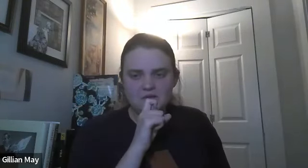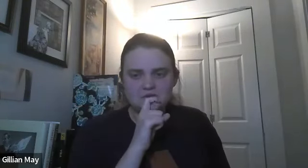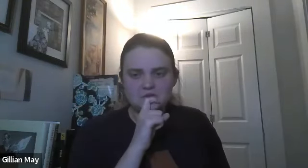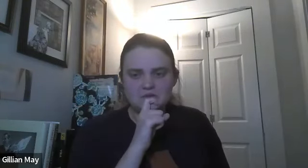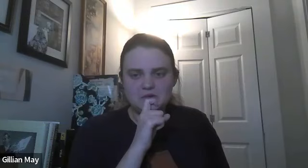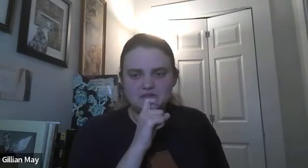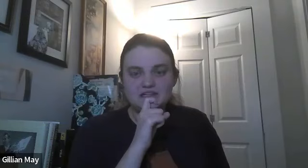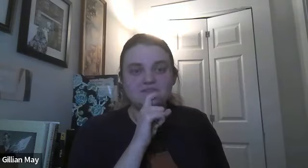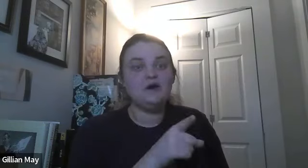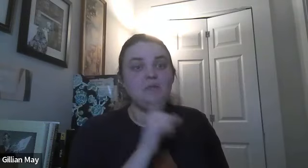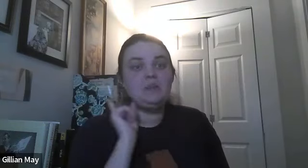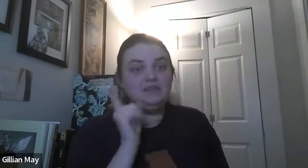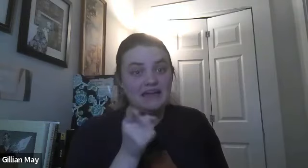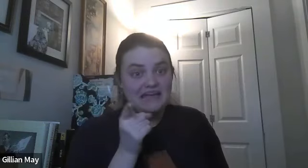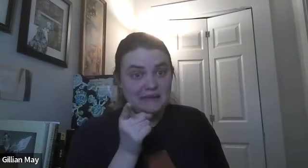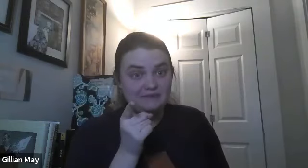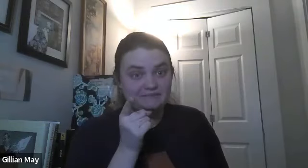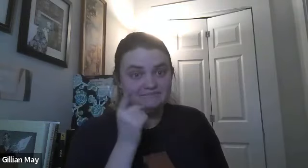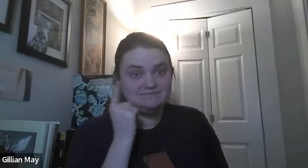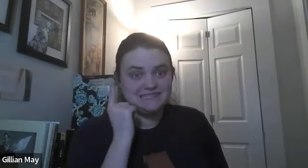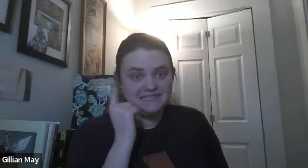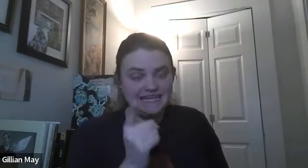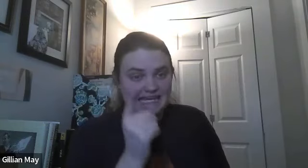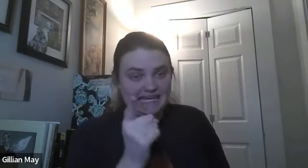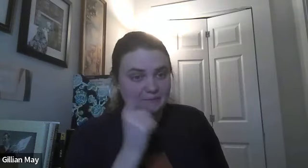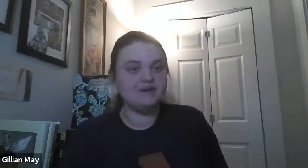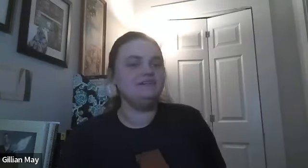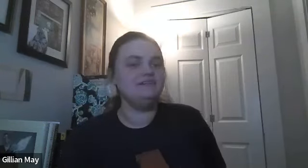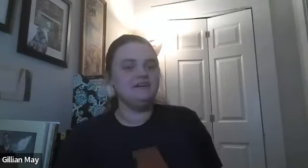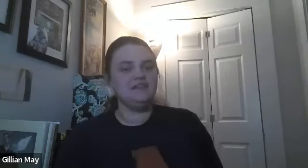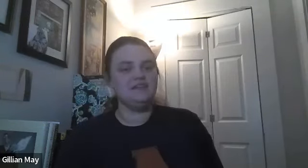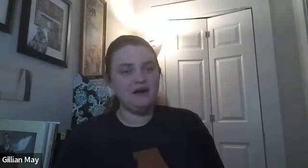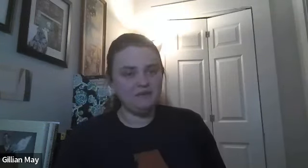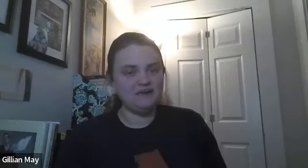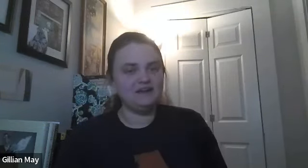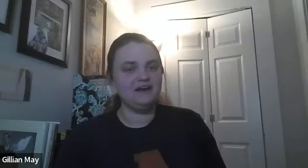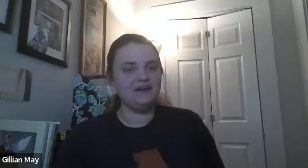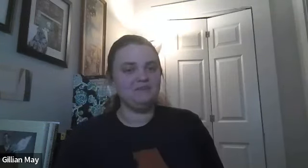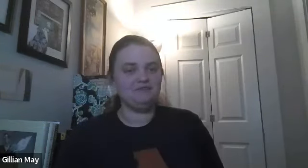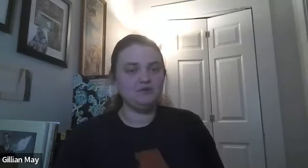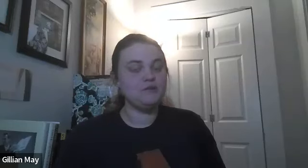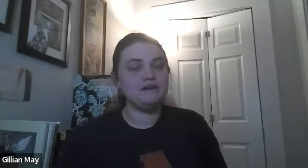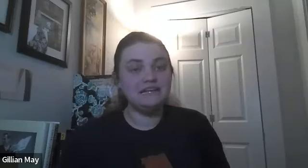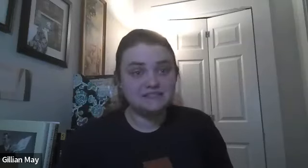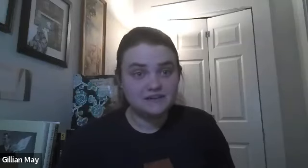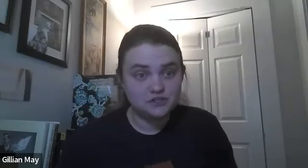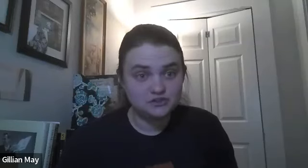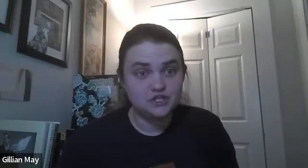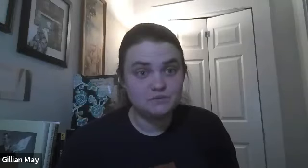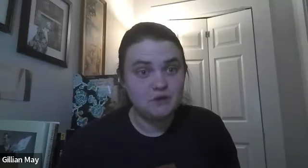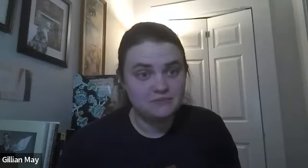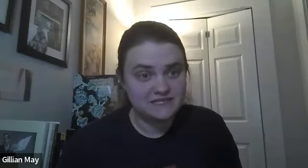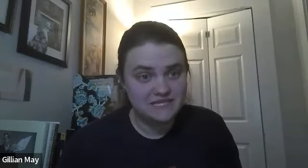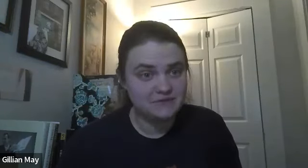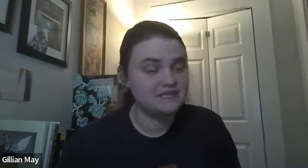There was one more I was going to give. Oh, lame. Lame. That one. If you are around any deaf children, you will probably see it because